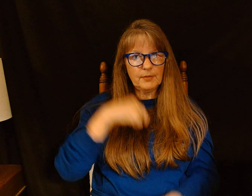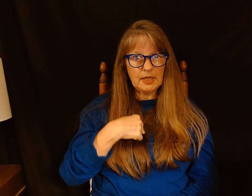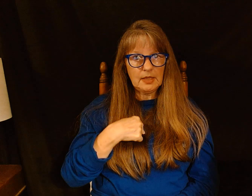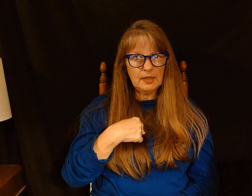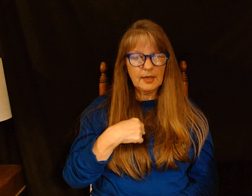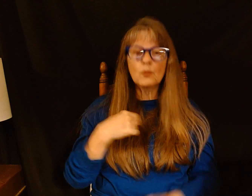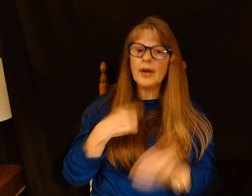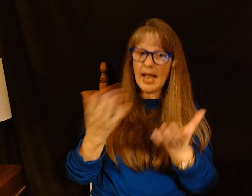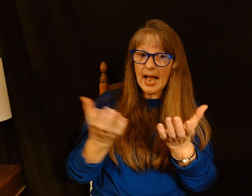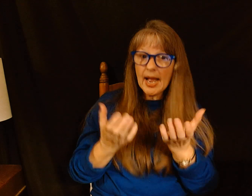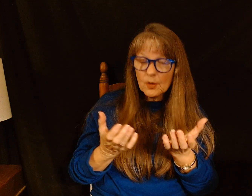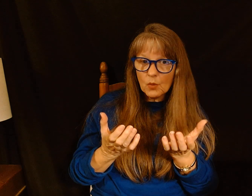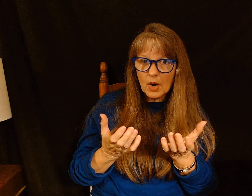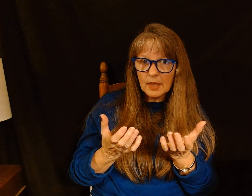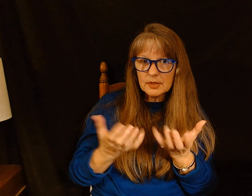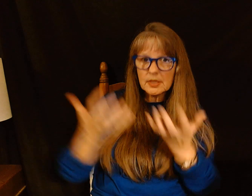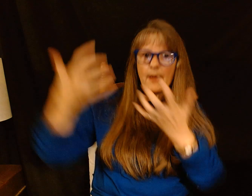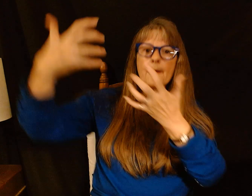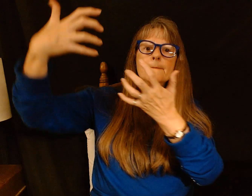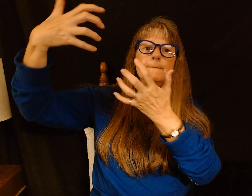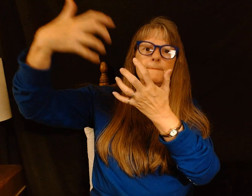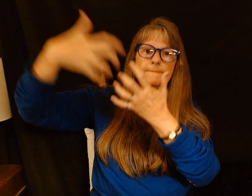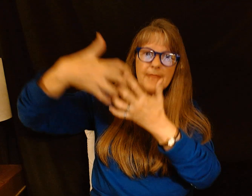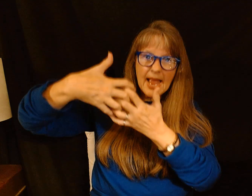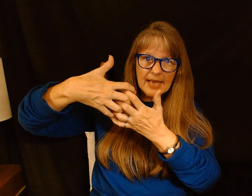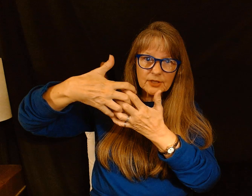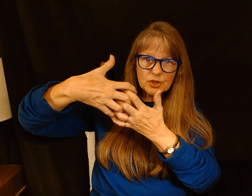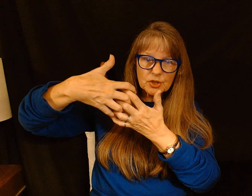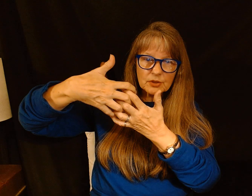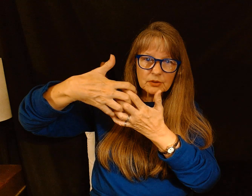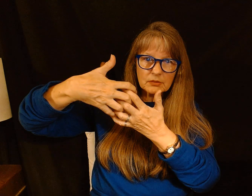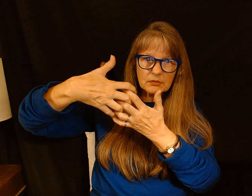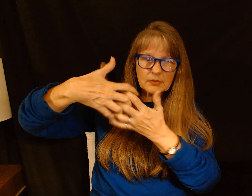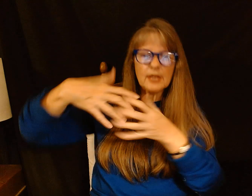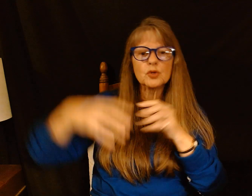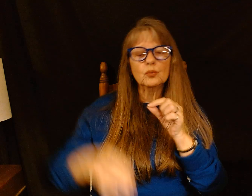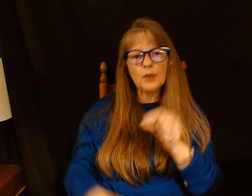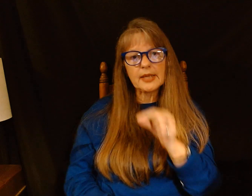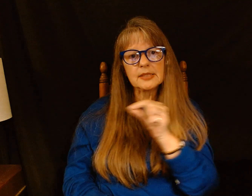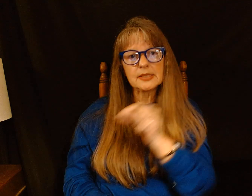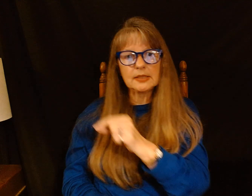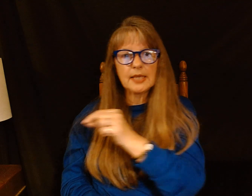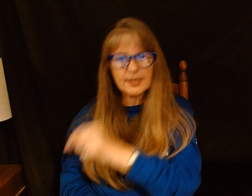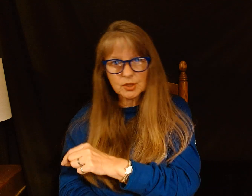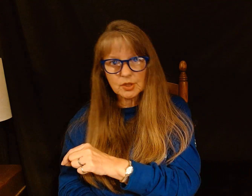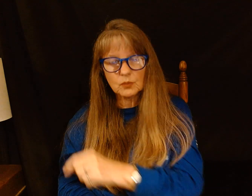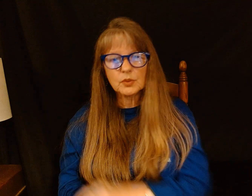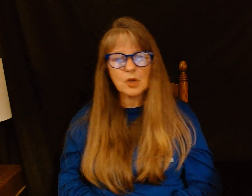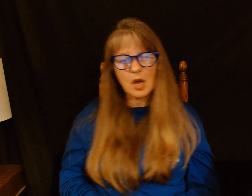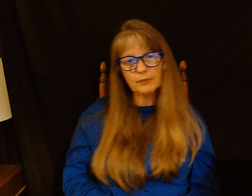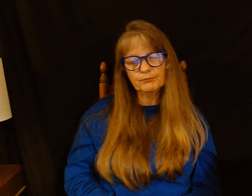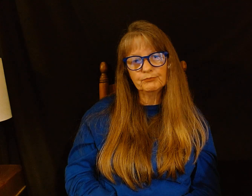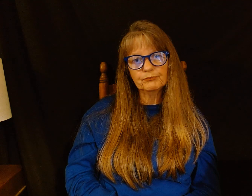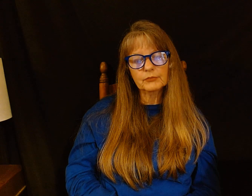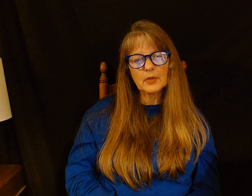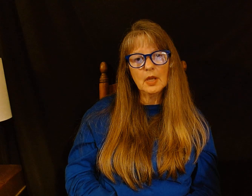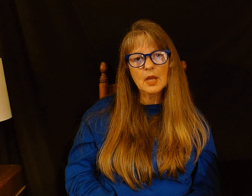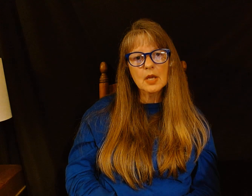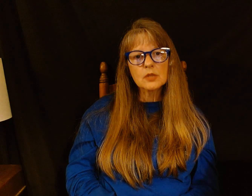me and what I want match. That's reconciliation with God.